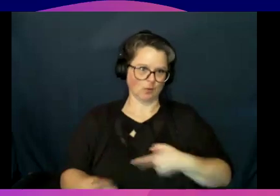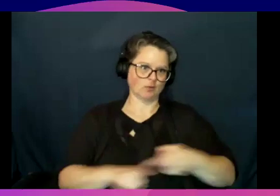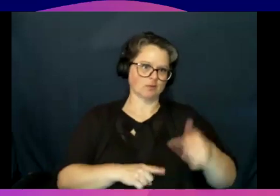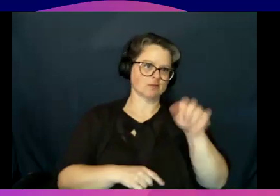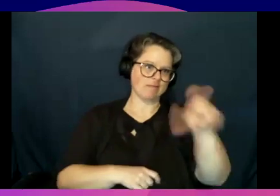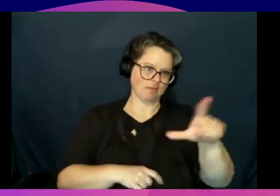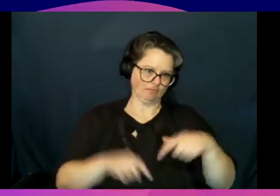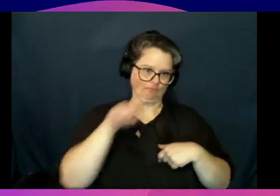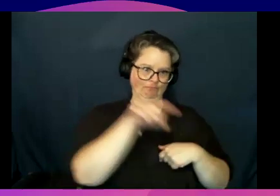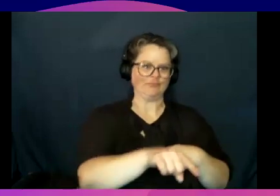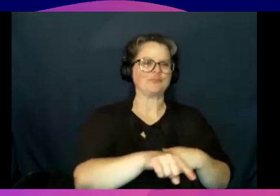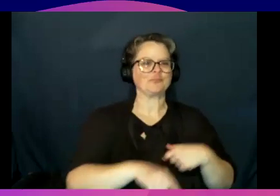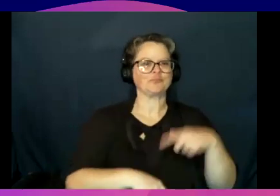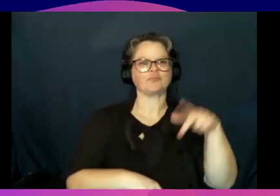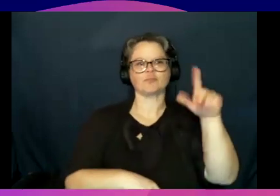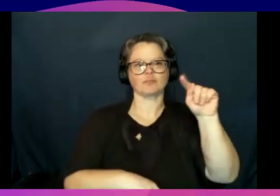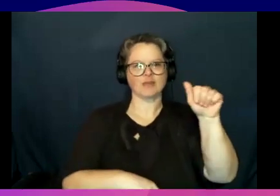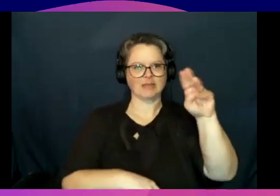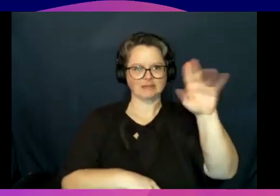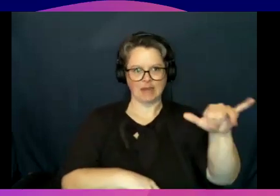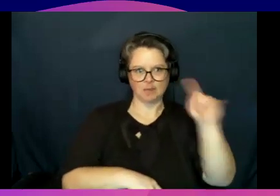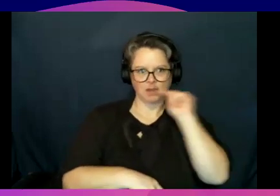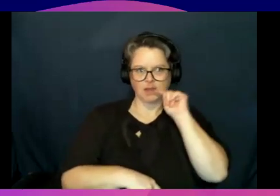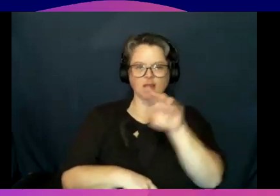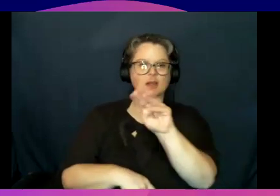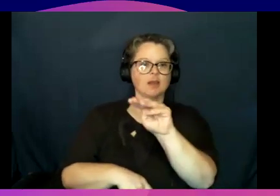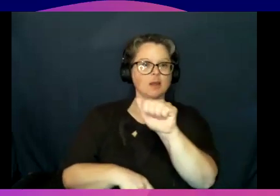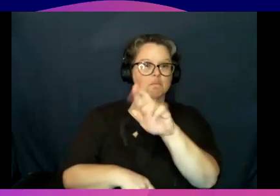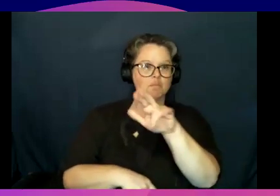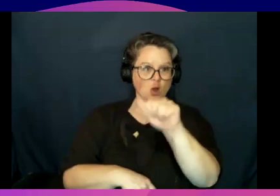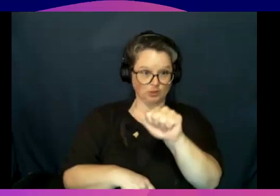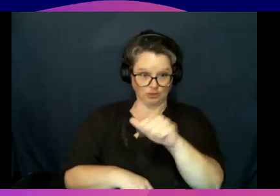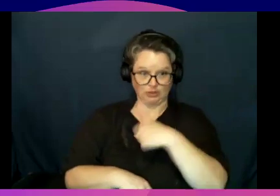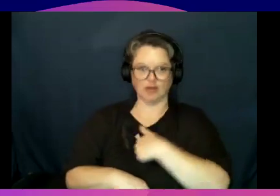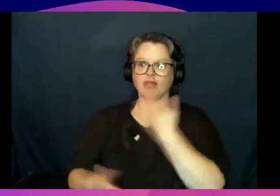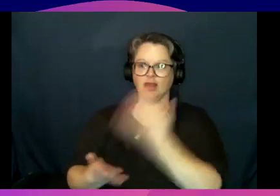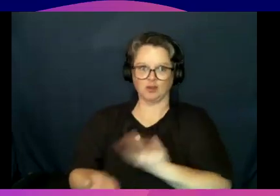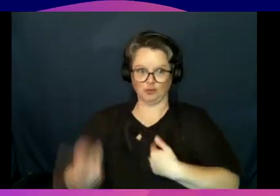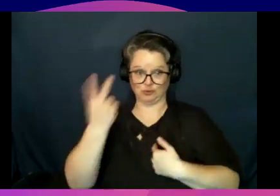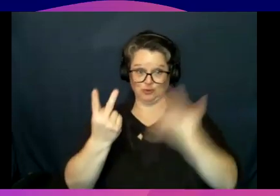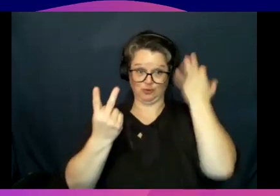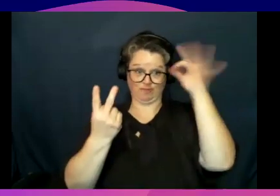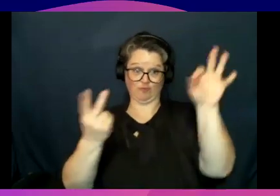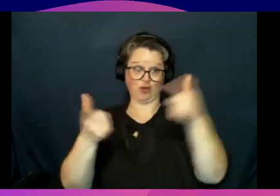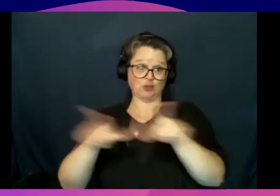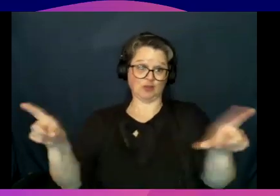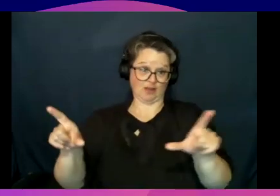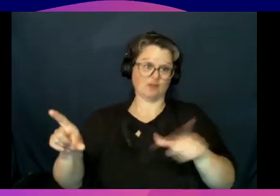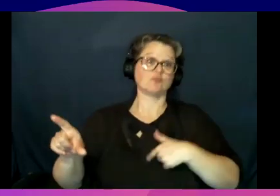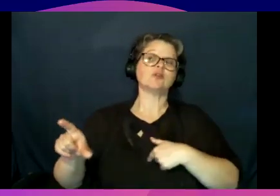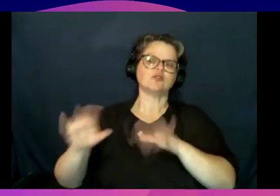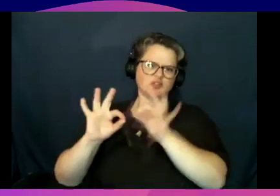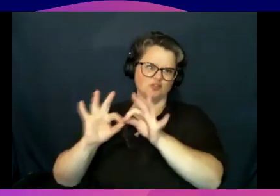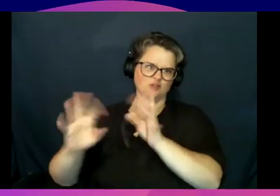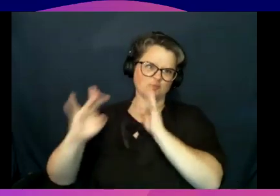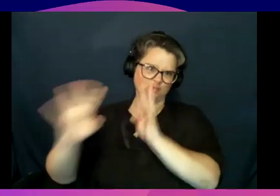interpreters, Sylvie and Caroline. Please, for all of you that are listening in and watching, don't forget to complete the evaluation form to receive a certificate